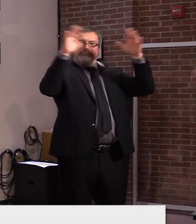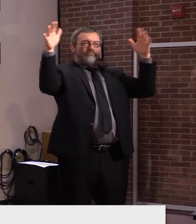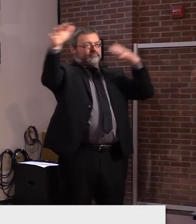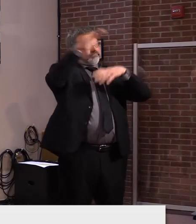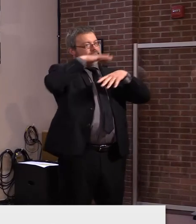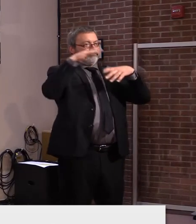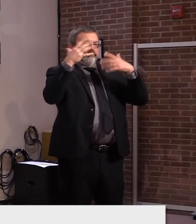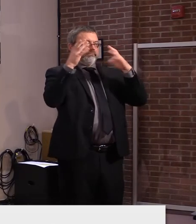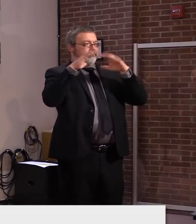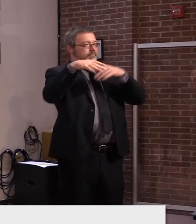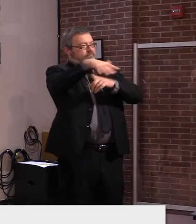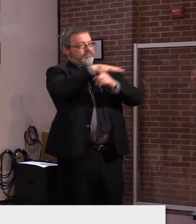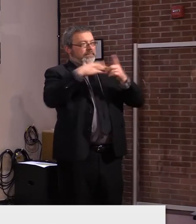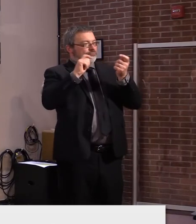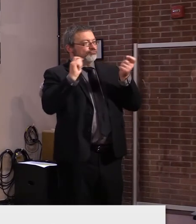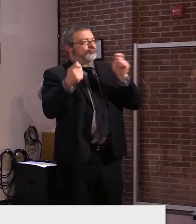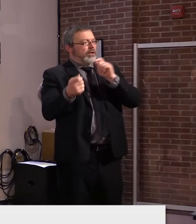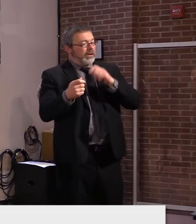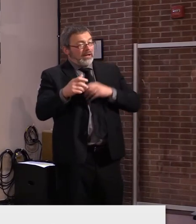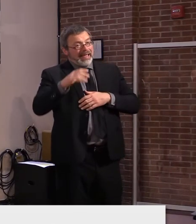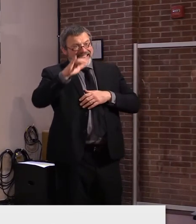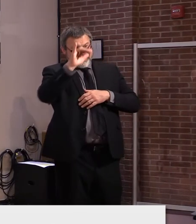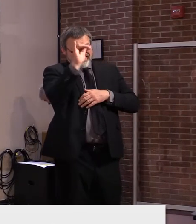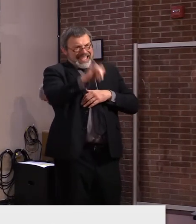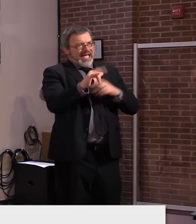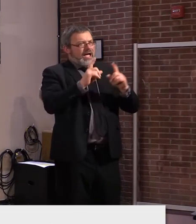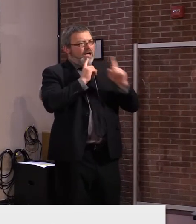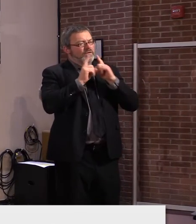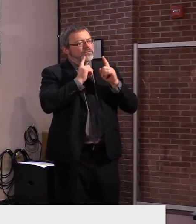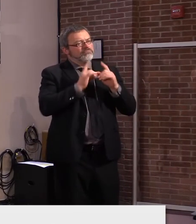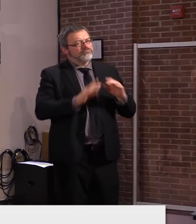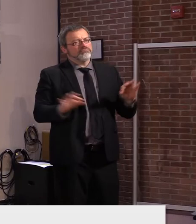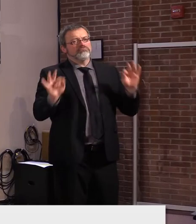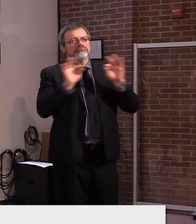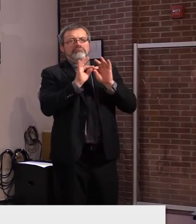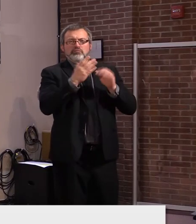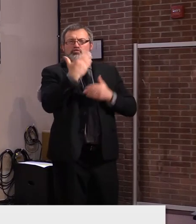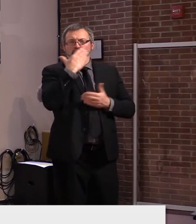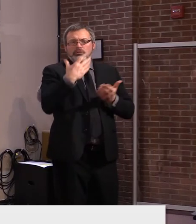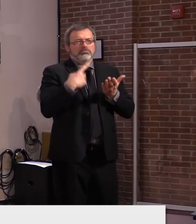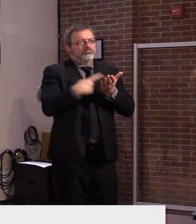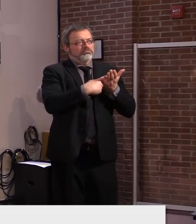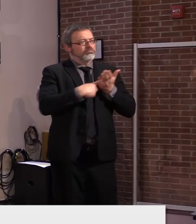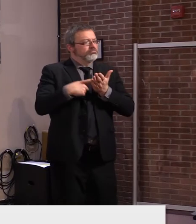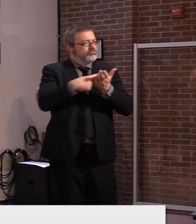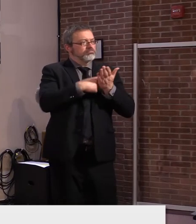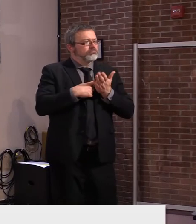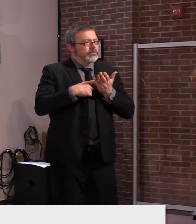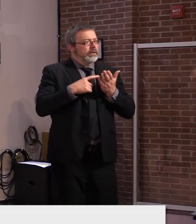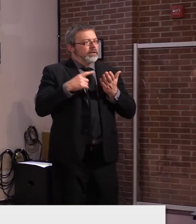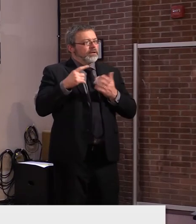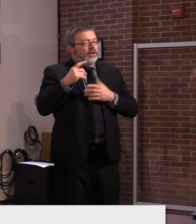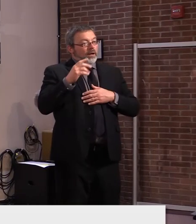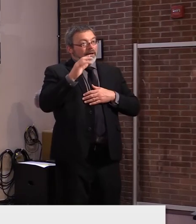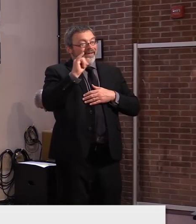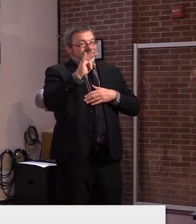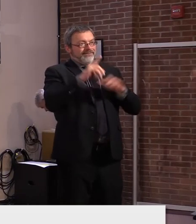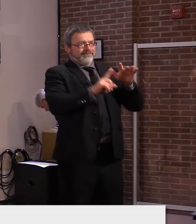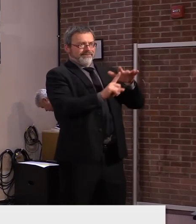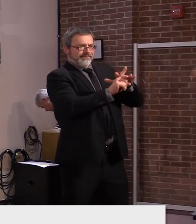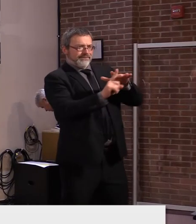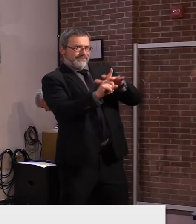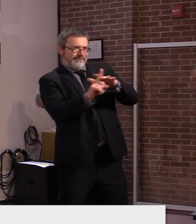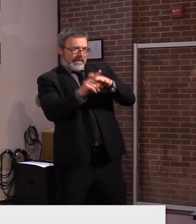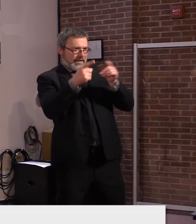have as a state. But we have to, you know, if there's persistent patterns of this type of behavior, we have to err